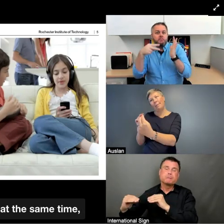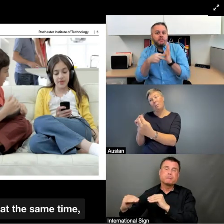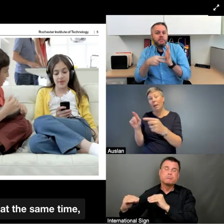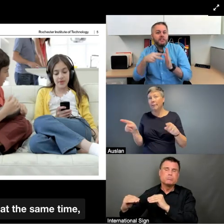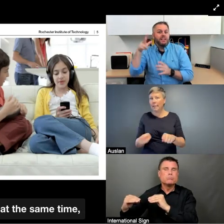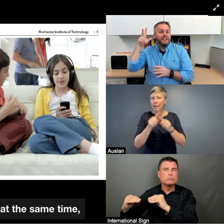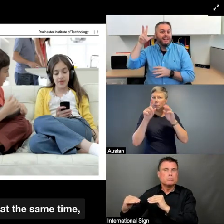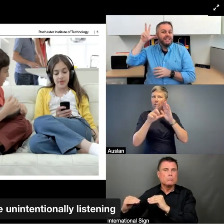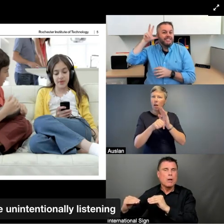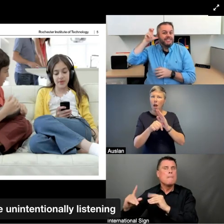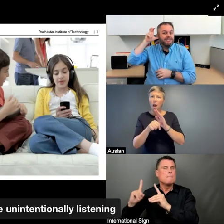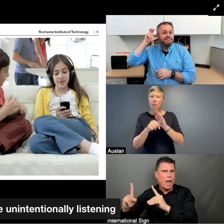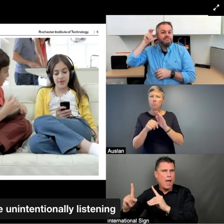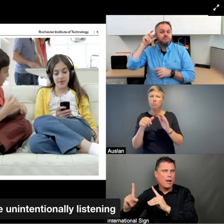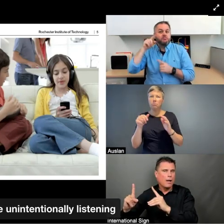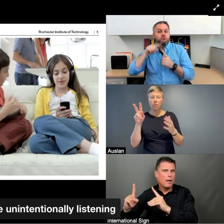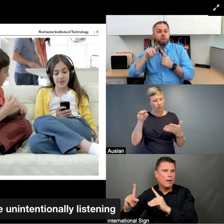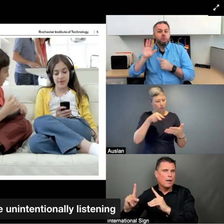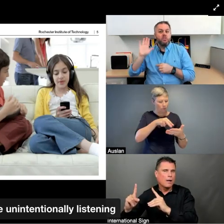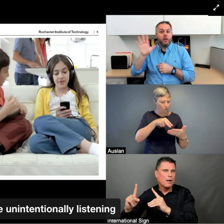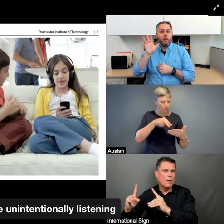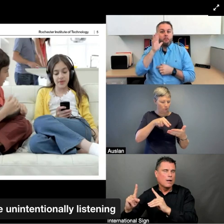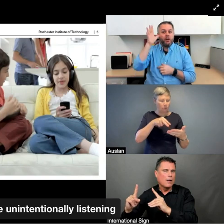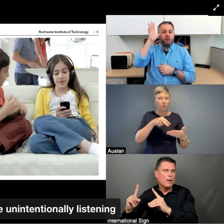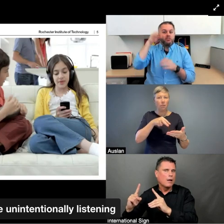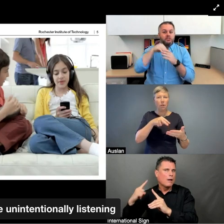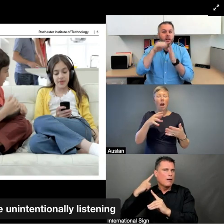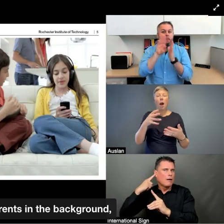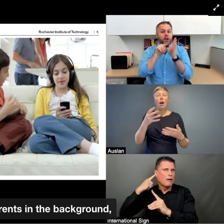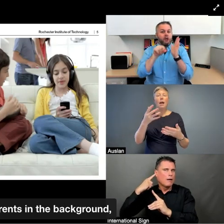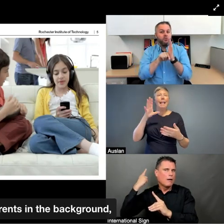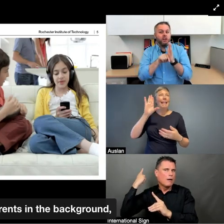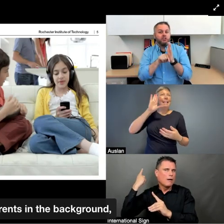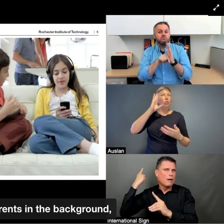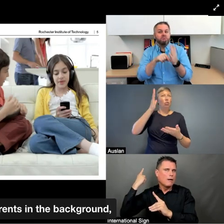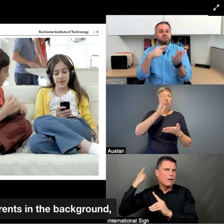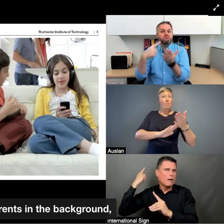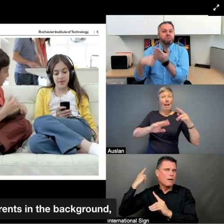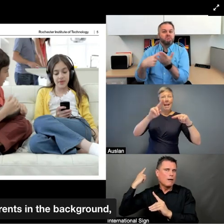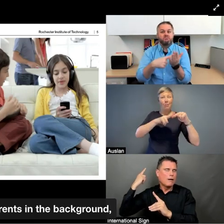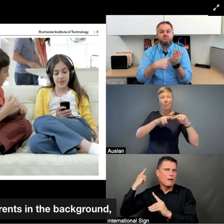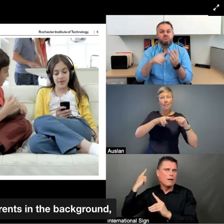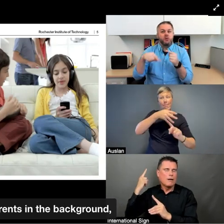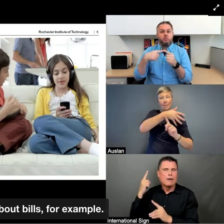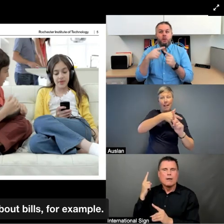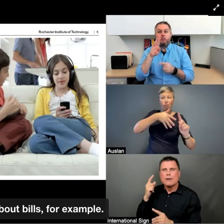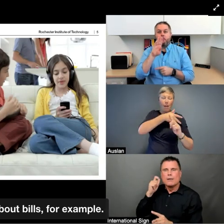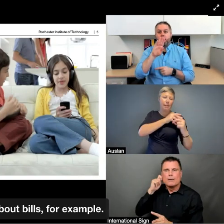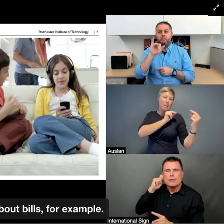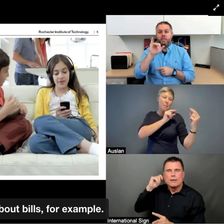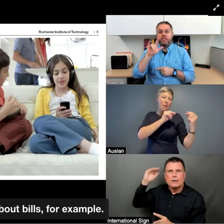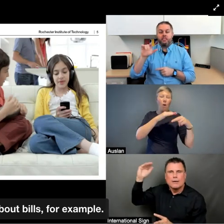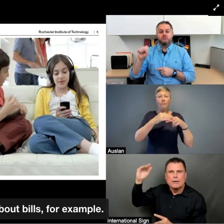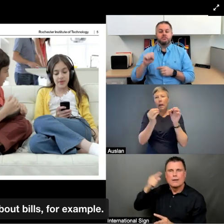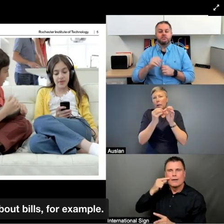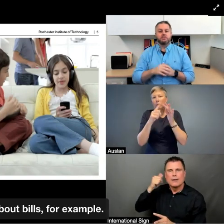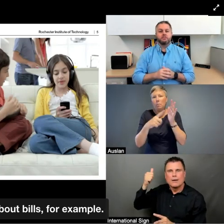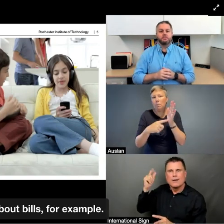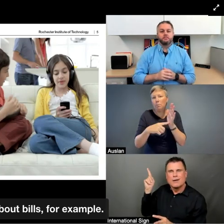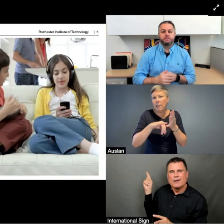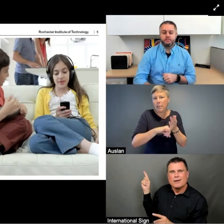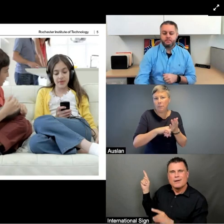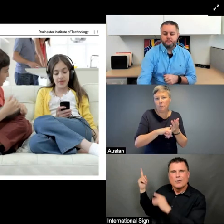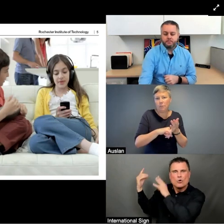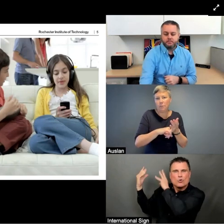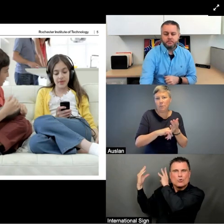same time, they may be unintentionally listening to their parents in the background talking about bills, for